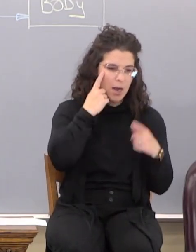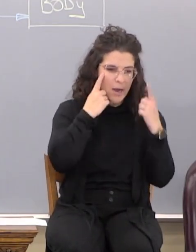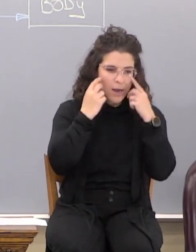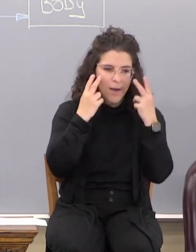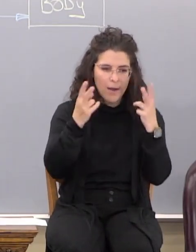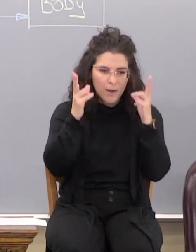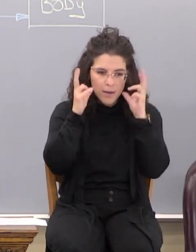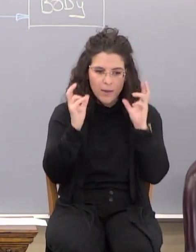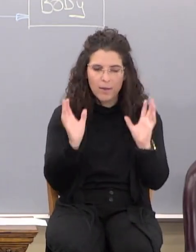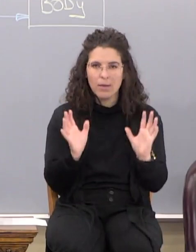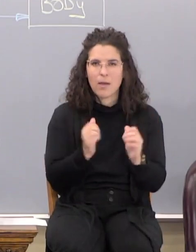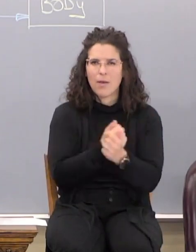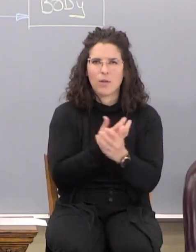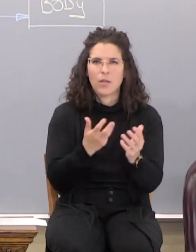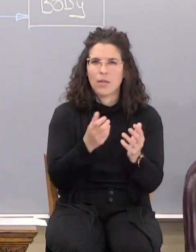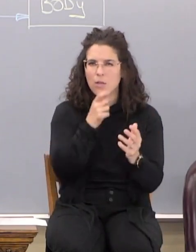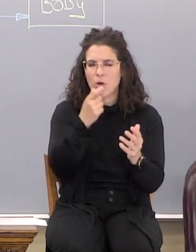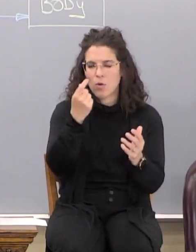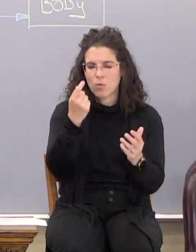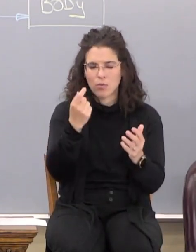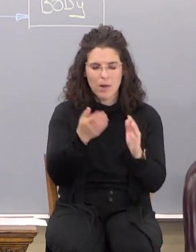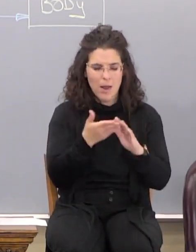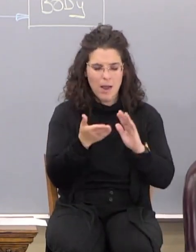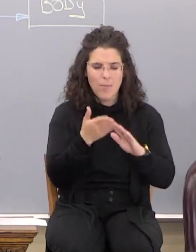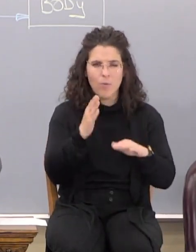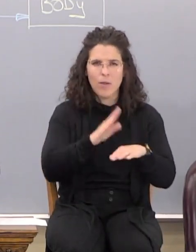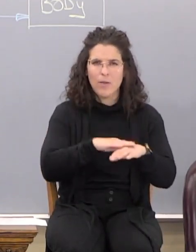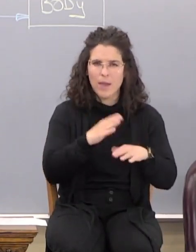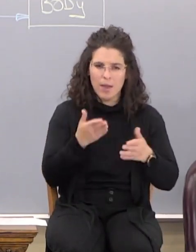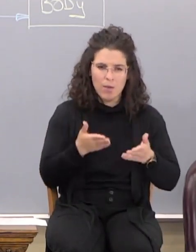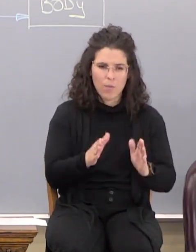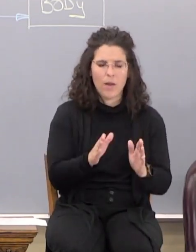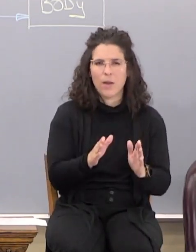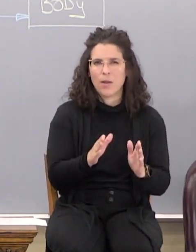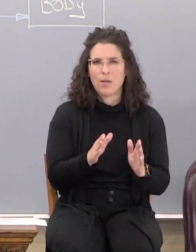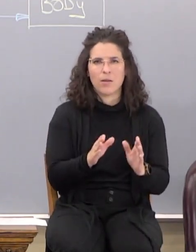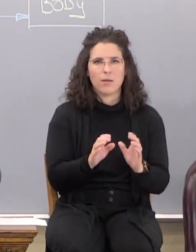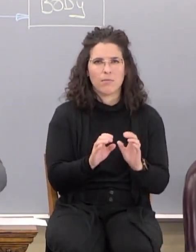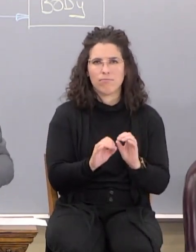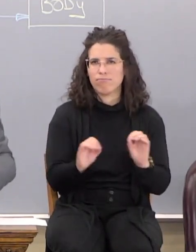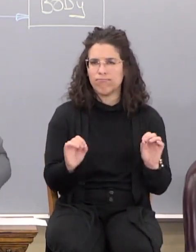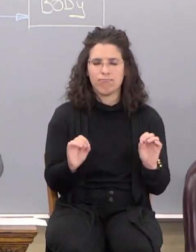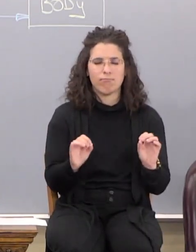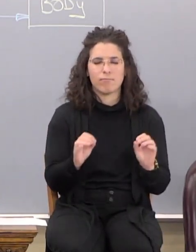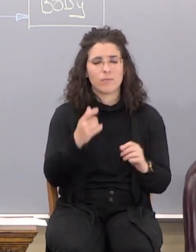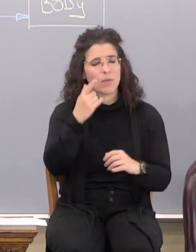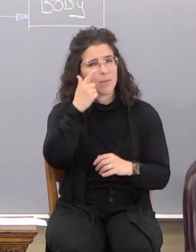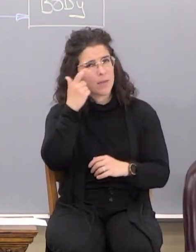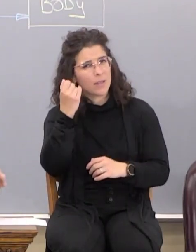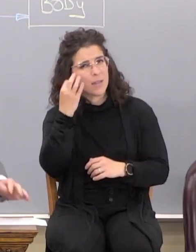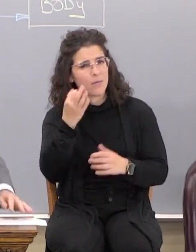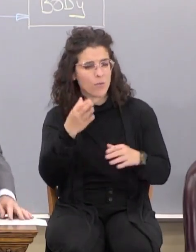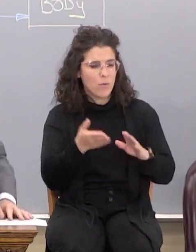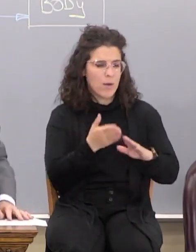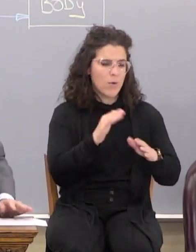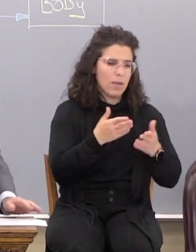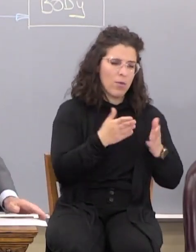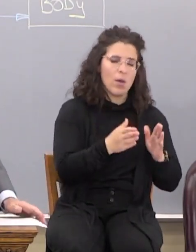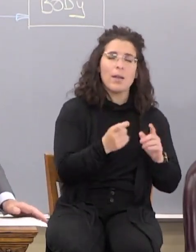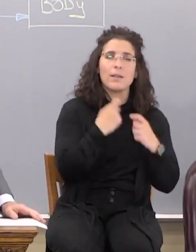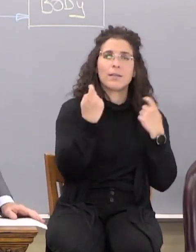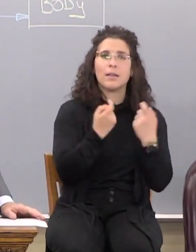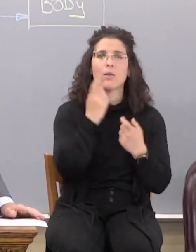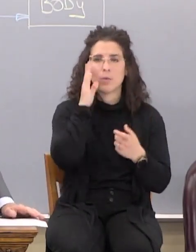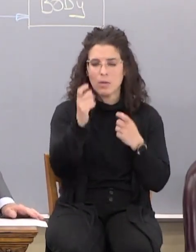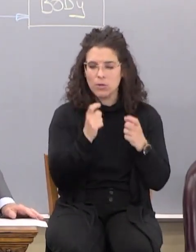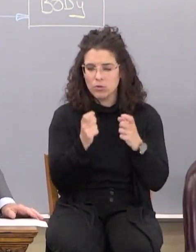that. He says, don't think that. Don't operate that way anymore. Because if you operate that way, sin is going to run your